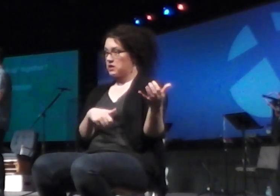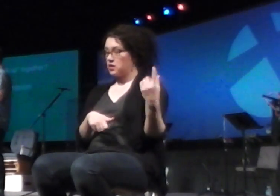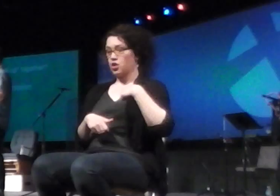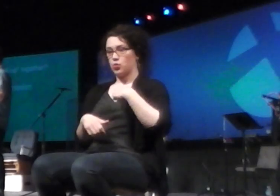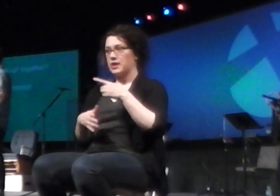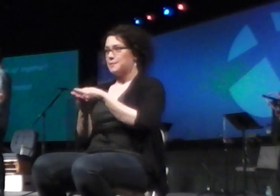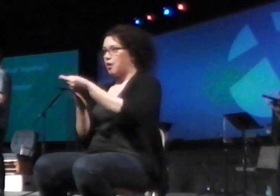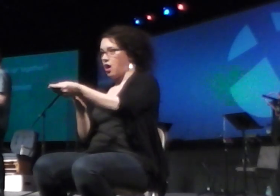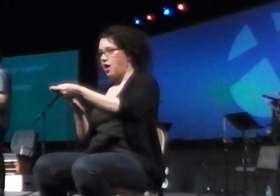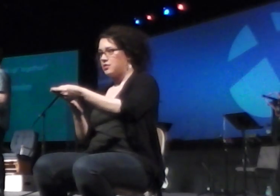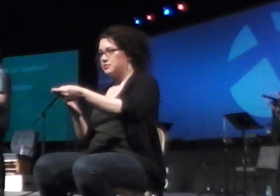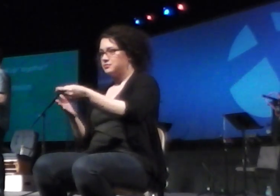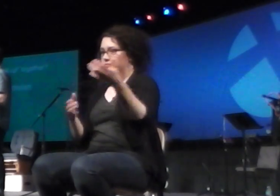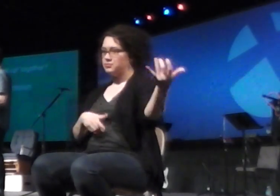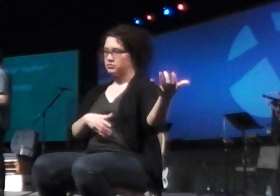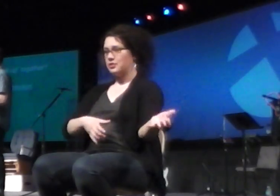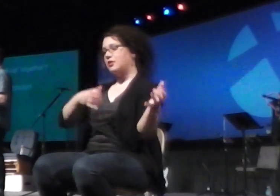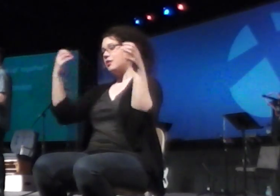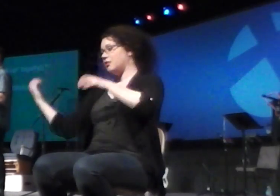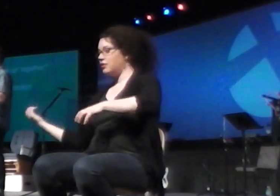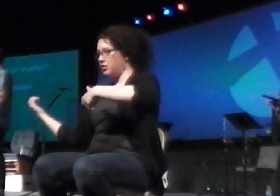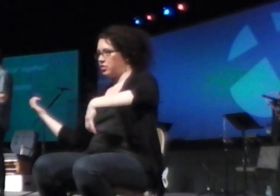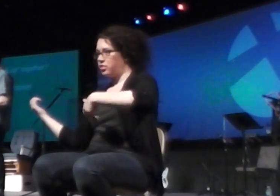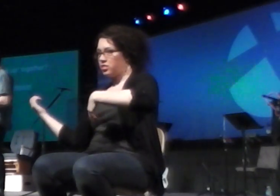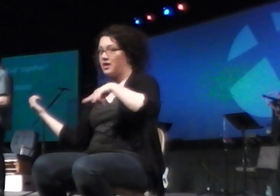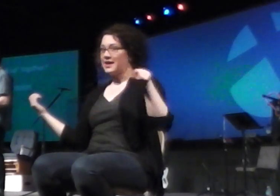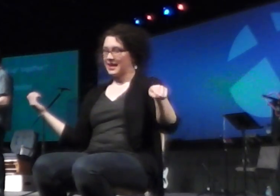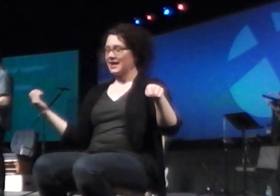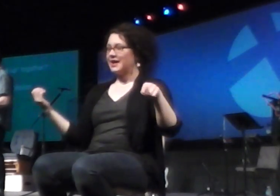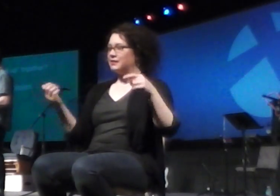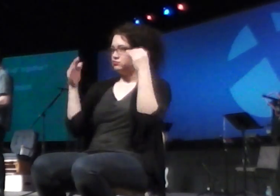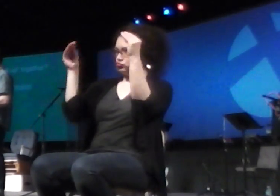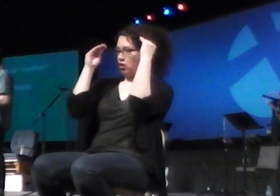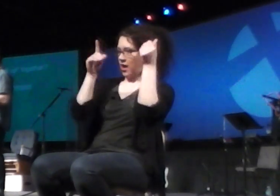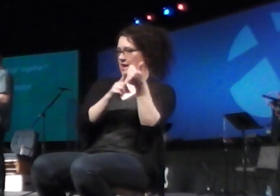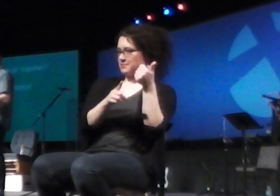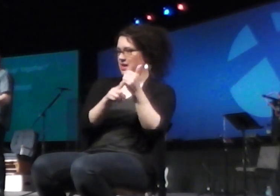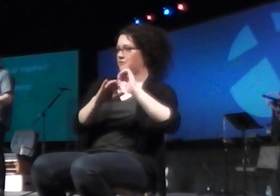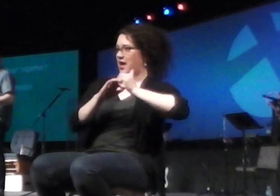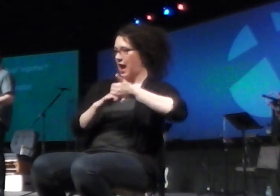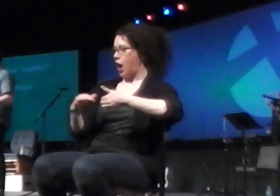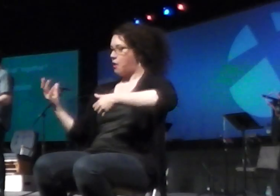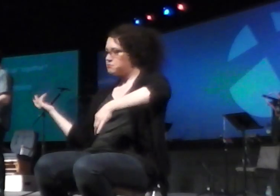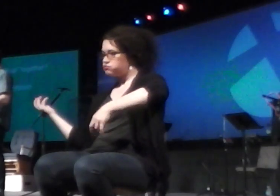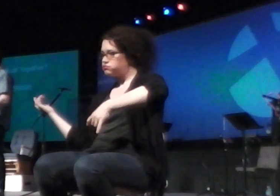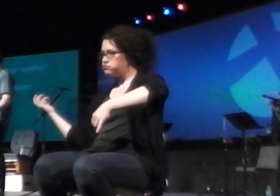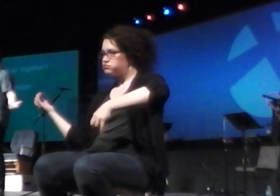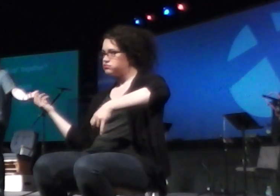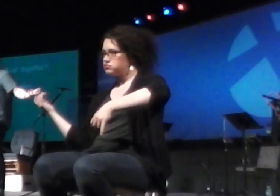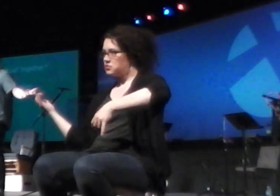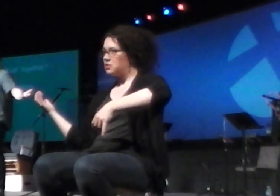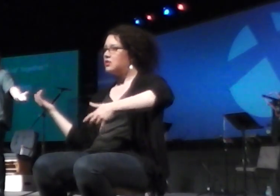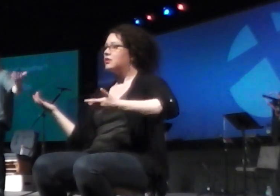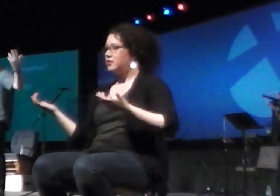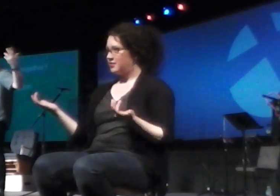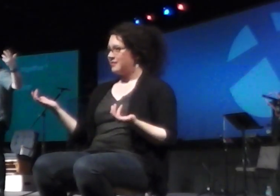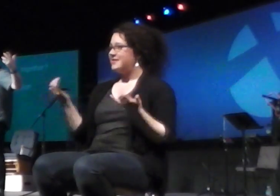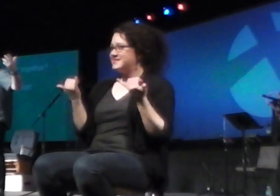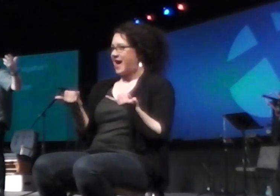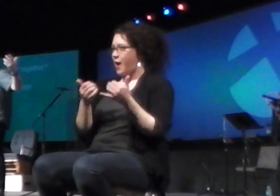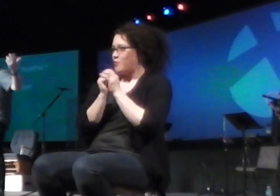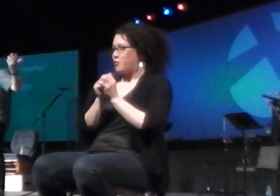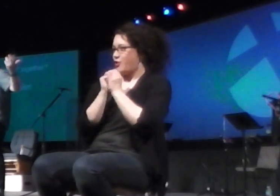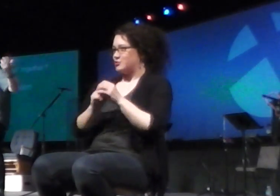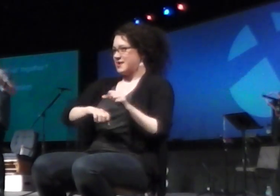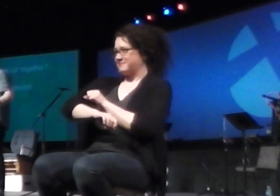up left-handed, and he has taught himself how to play the guitar left-handed, even though he's right-handed. And he's up here worshiping God and